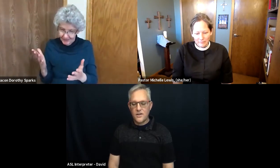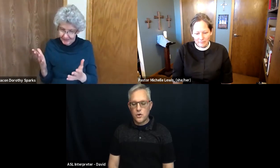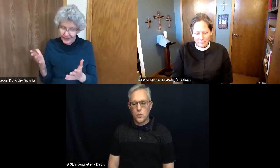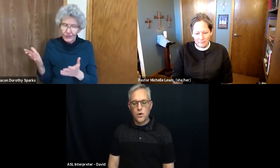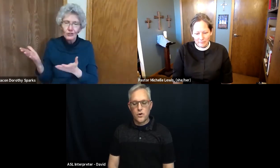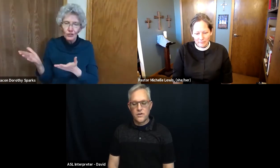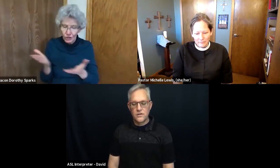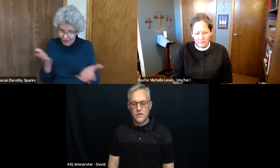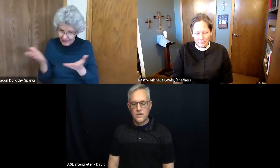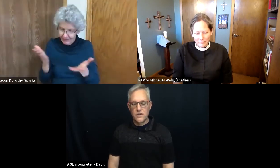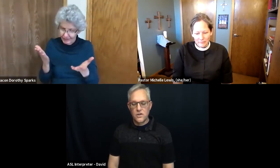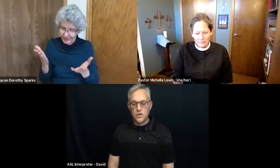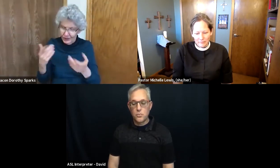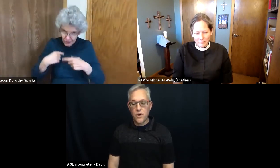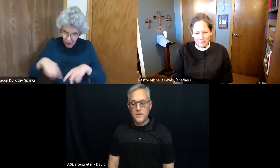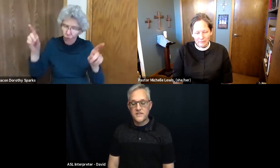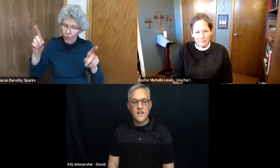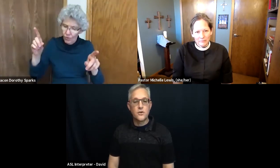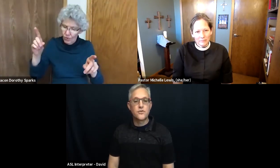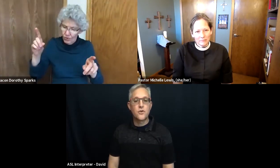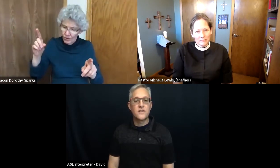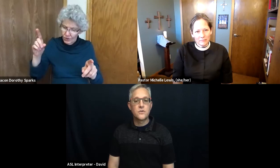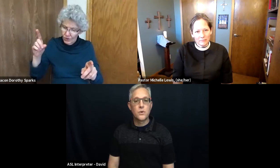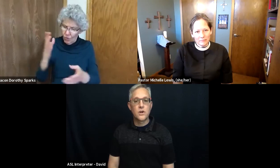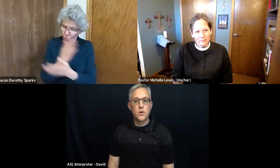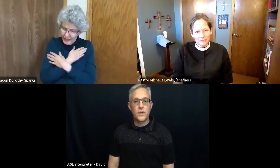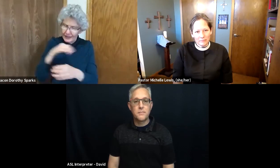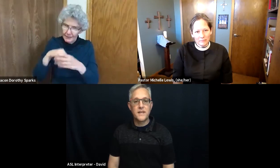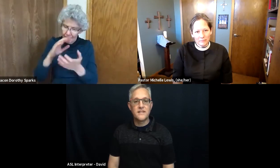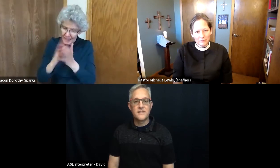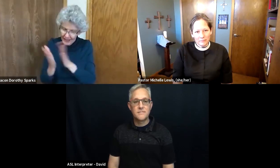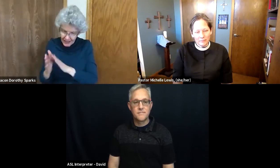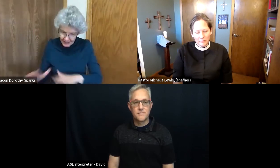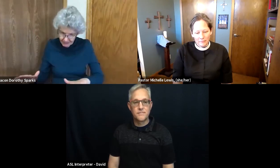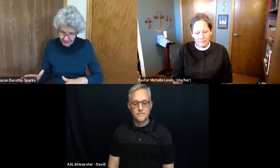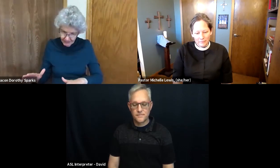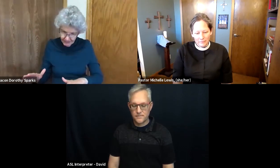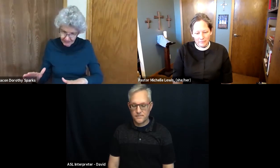God, in your honor, you promise that your servants will go in peace.